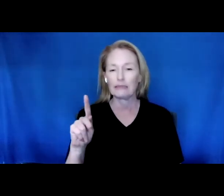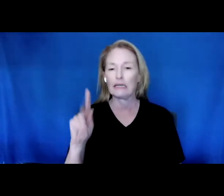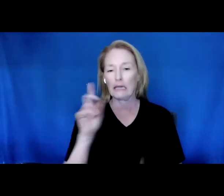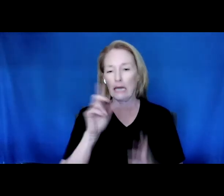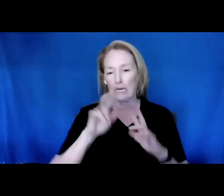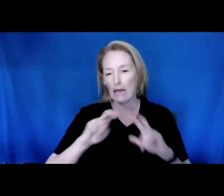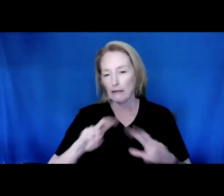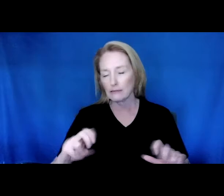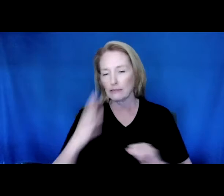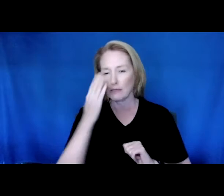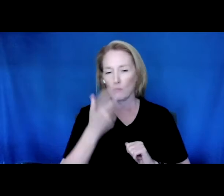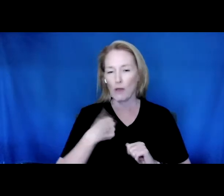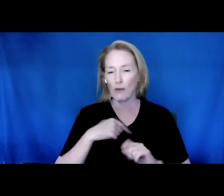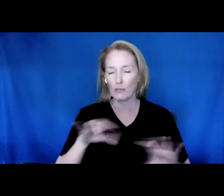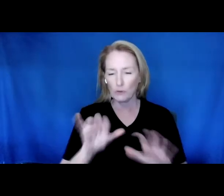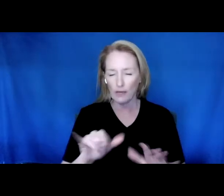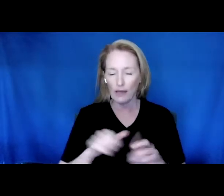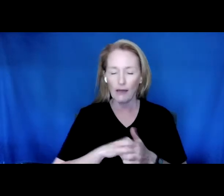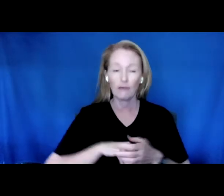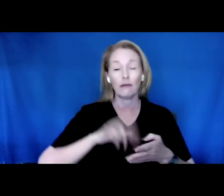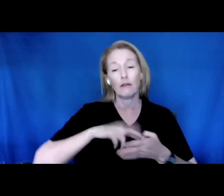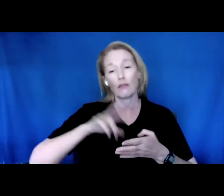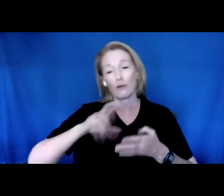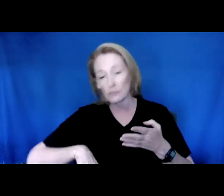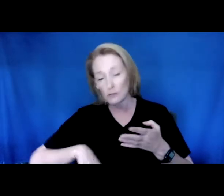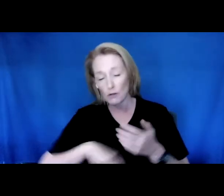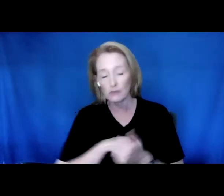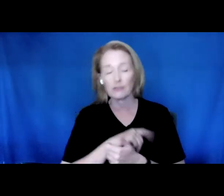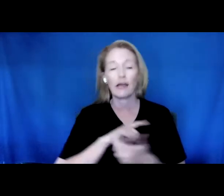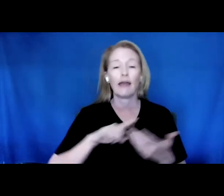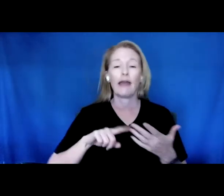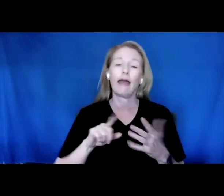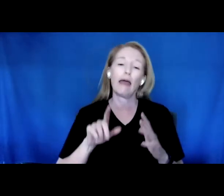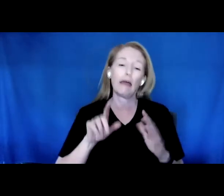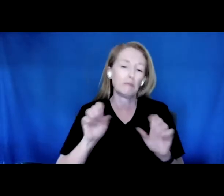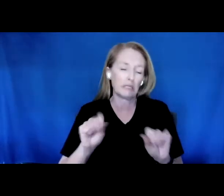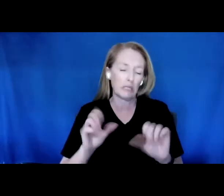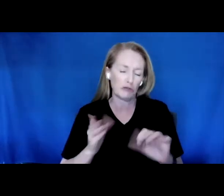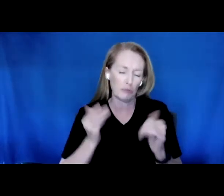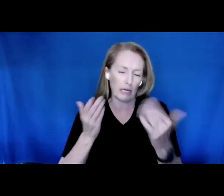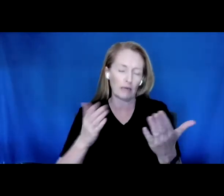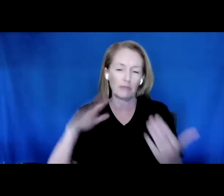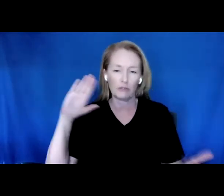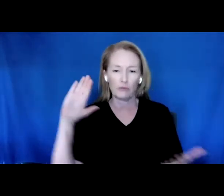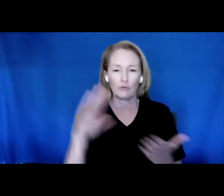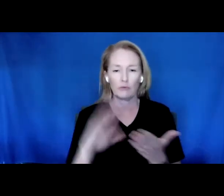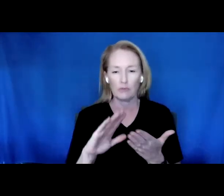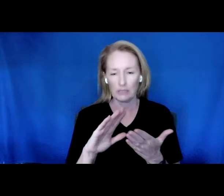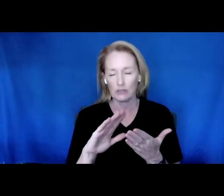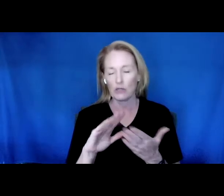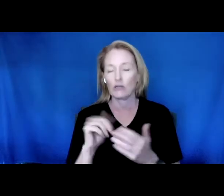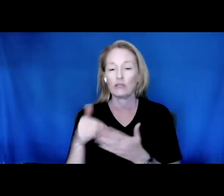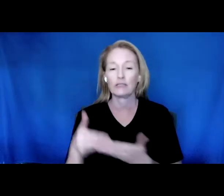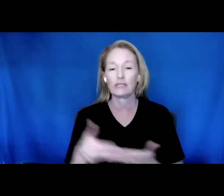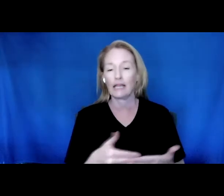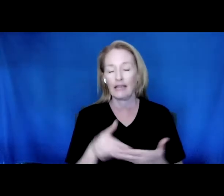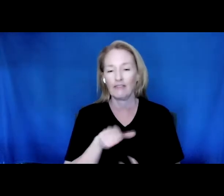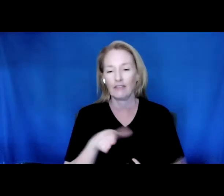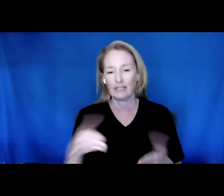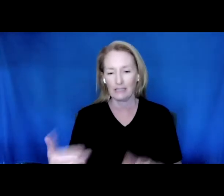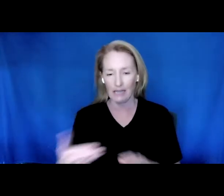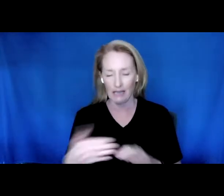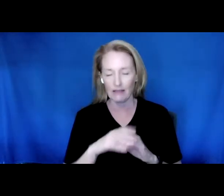of this analysis, and then the potential recommendations to reduce fetal infant deaths based on our findings.